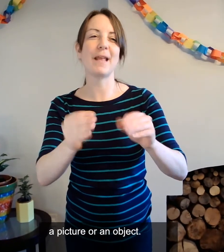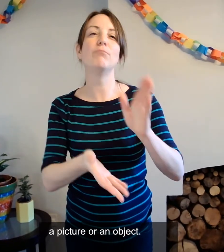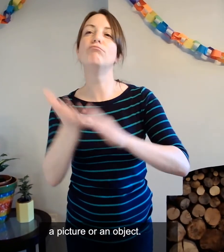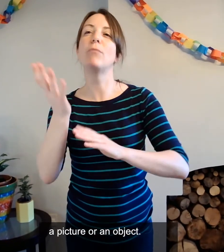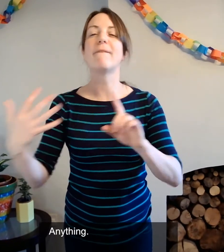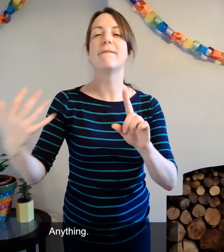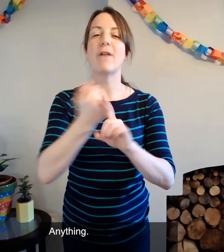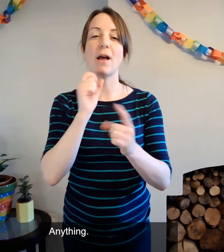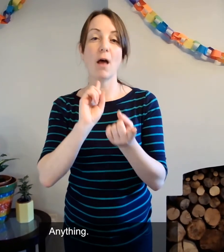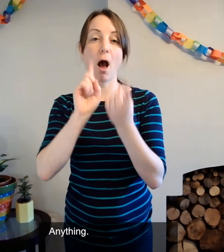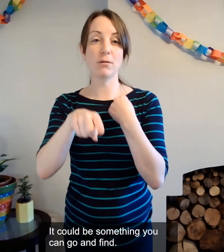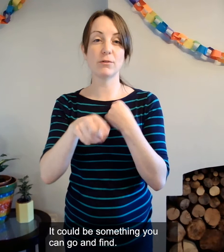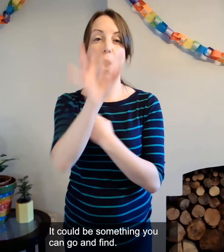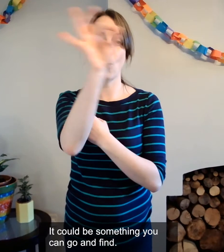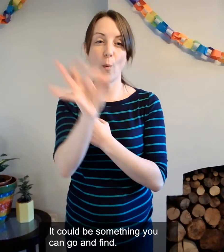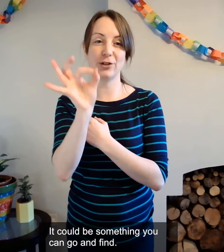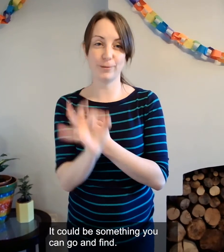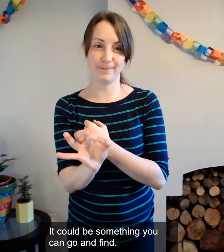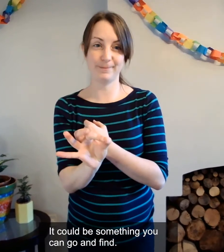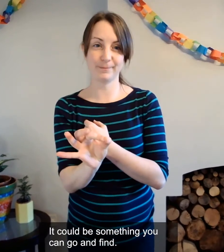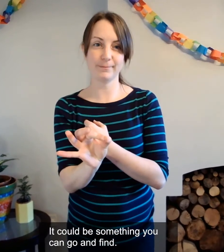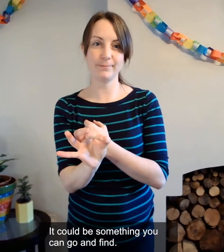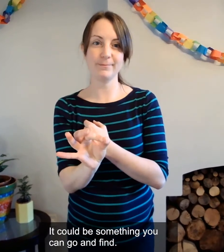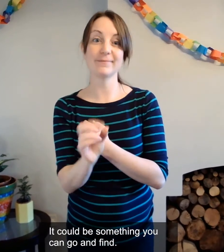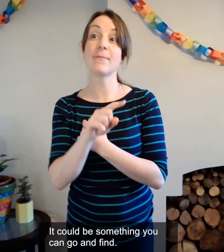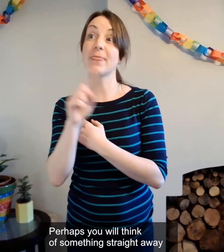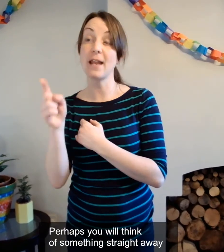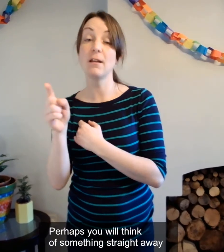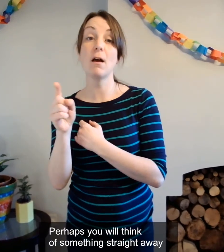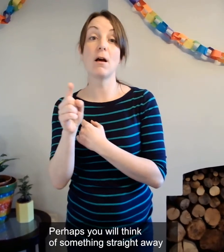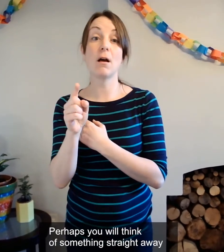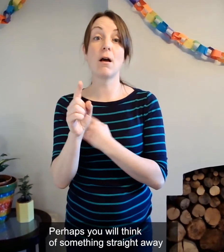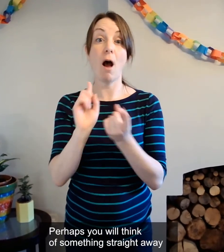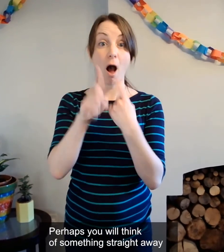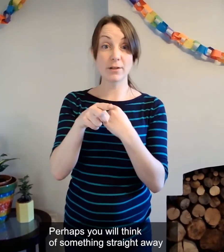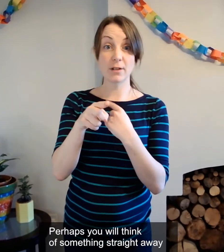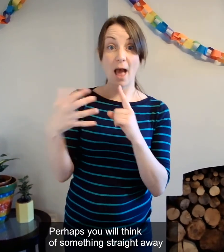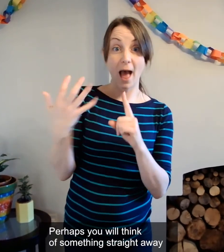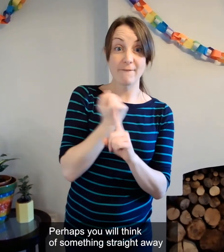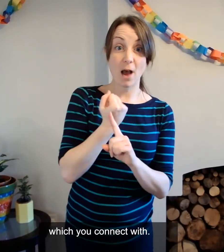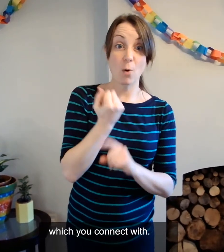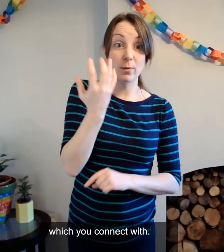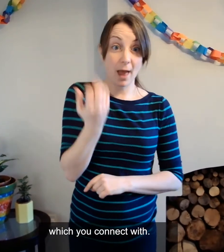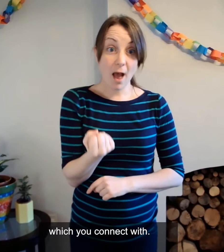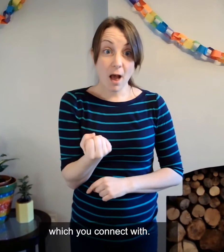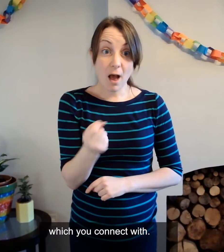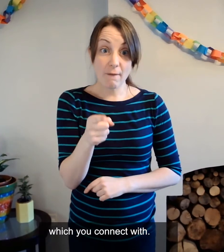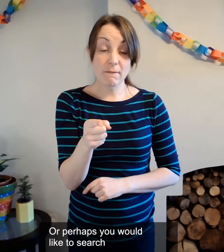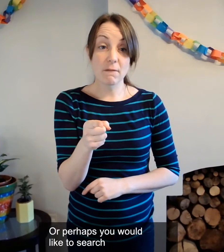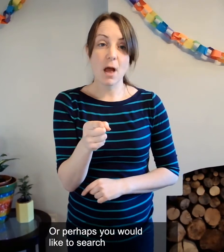object. Anything. It could be something you can go and find. Perhaps you will think of something straight away which you connect with, or perhaps